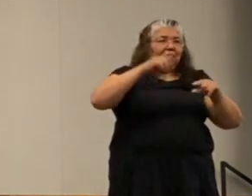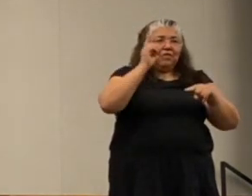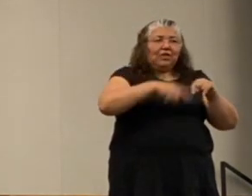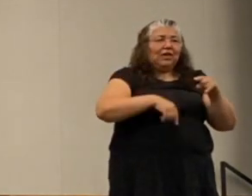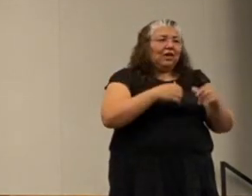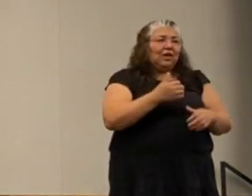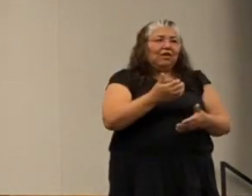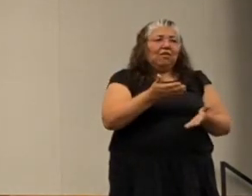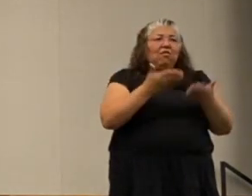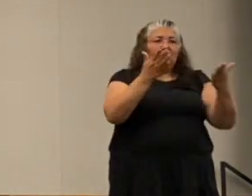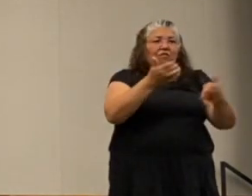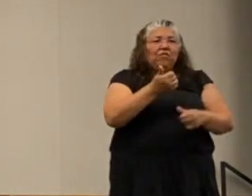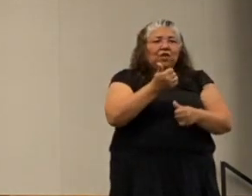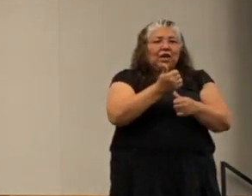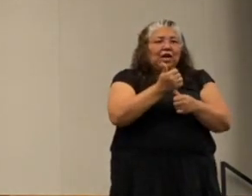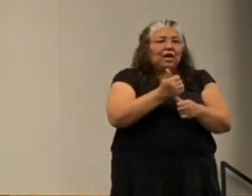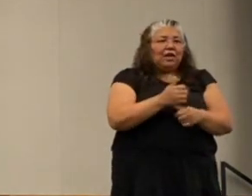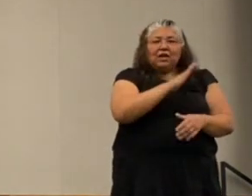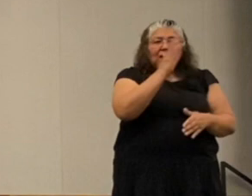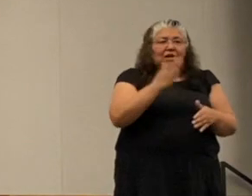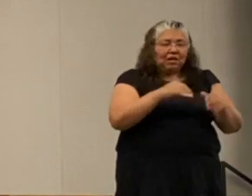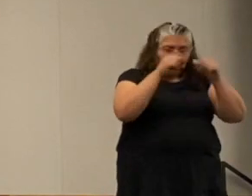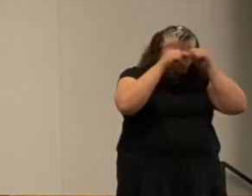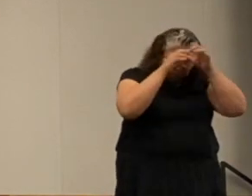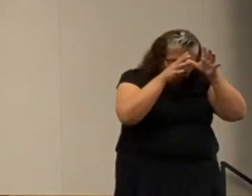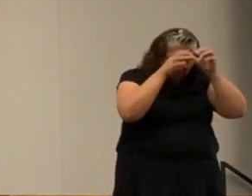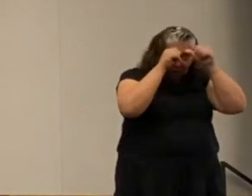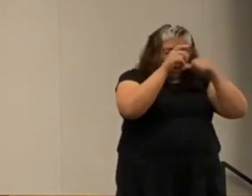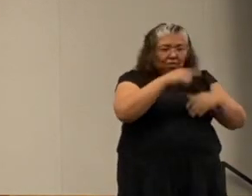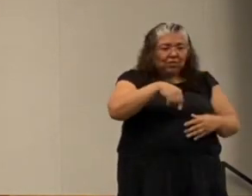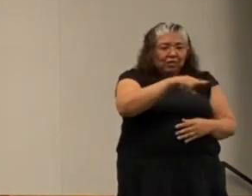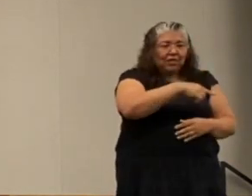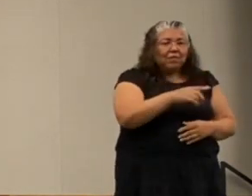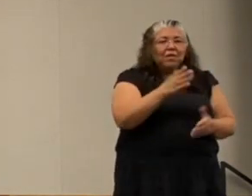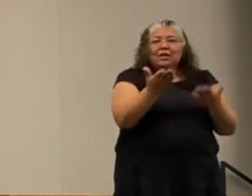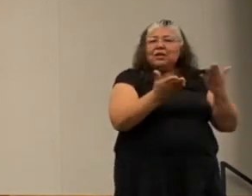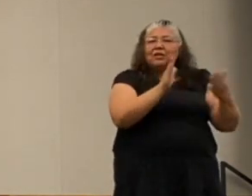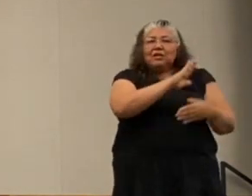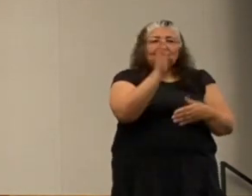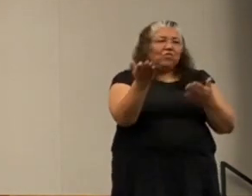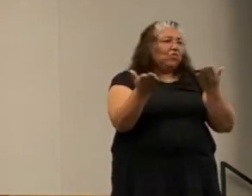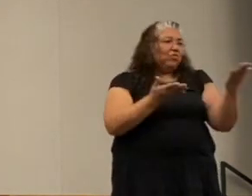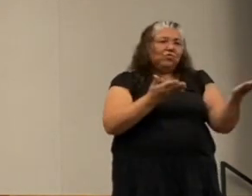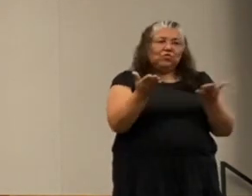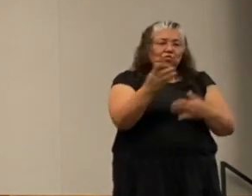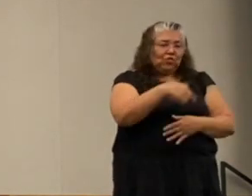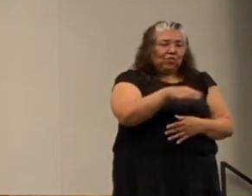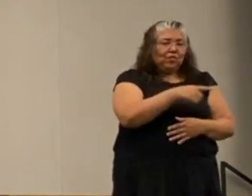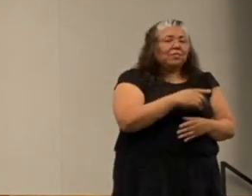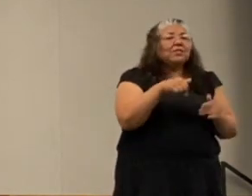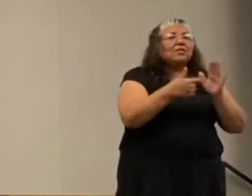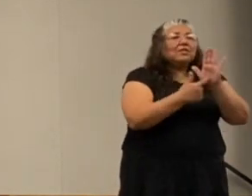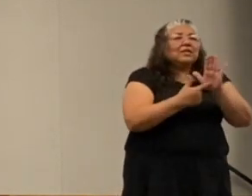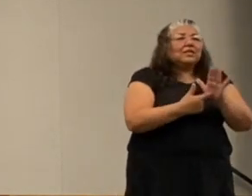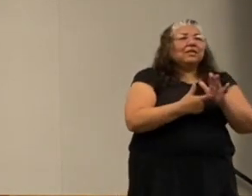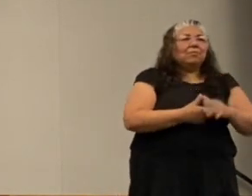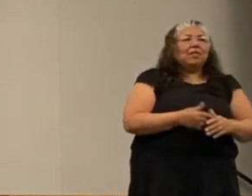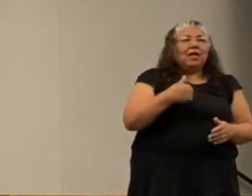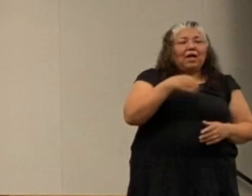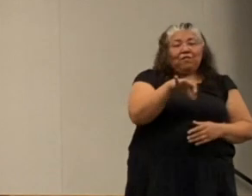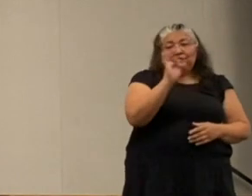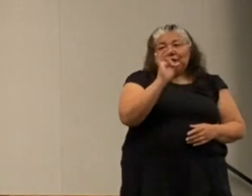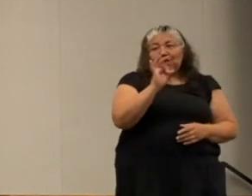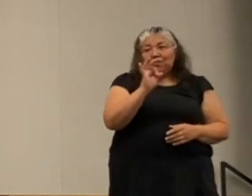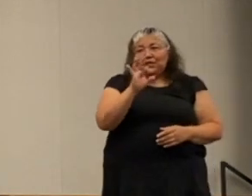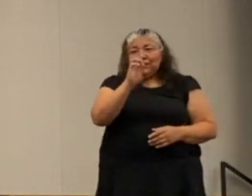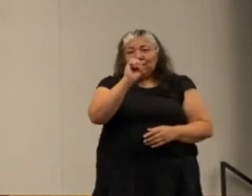aid. So never bow down to them and never serve them. Here's an example. that I found